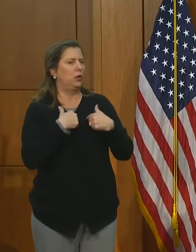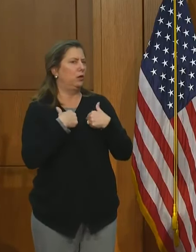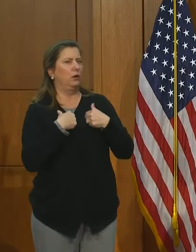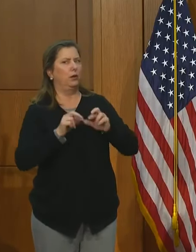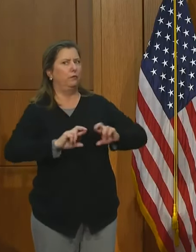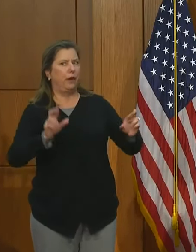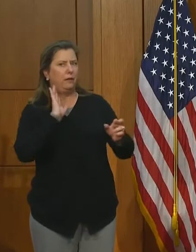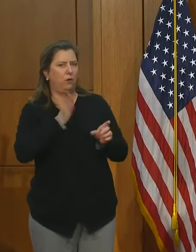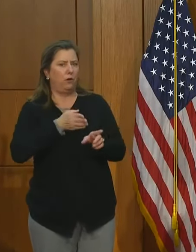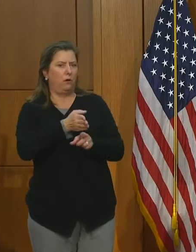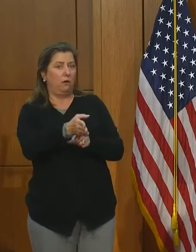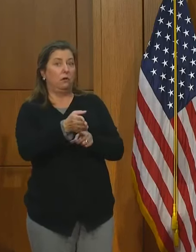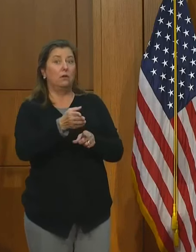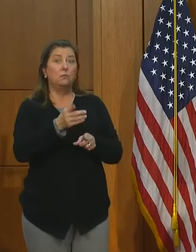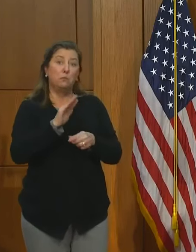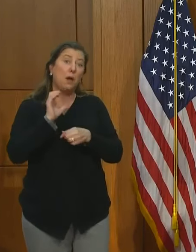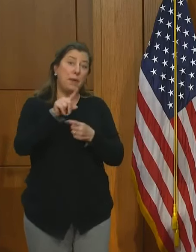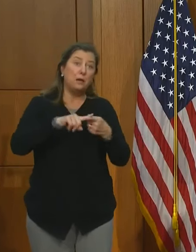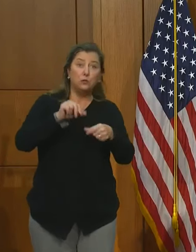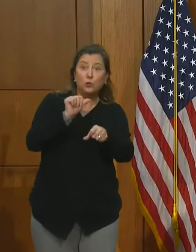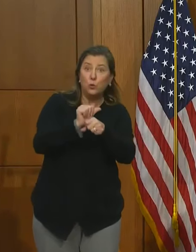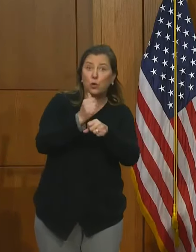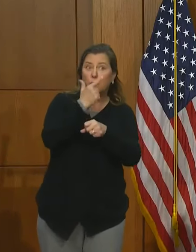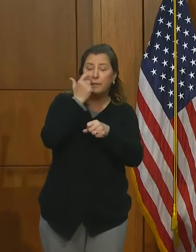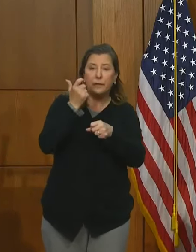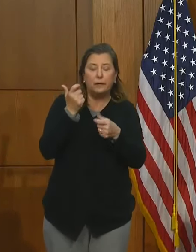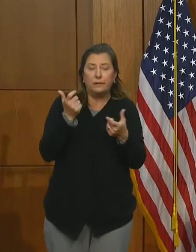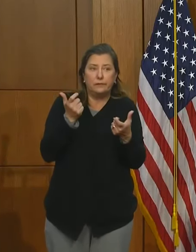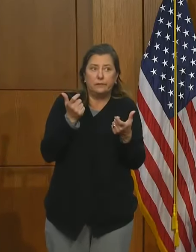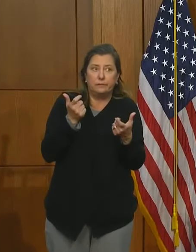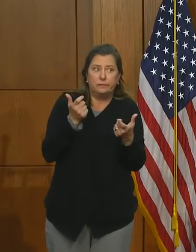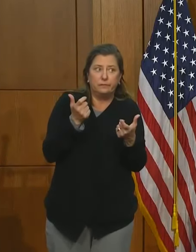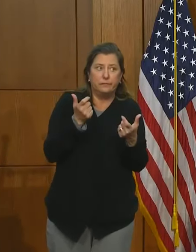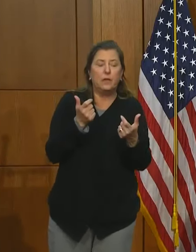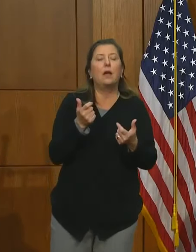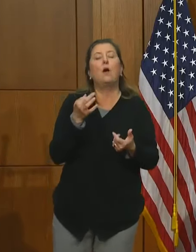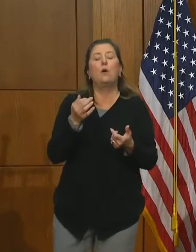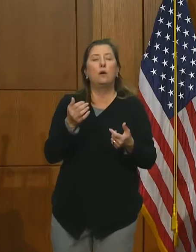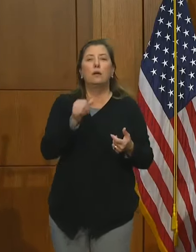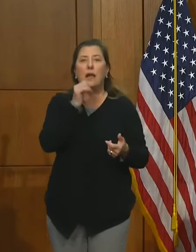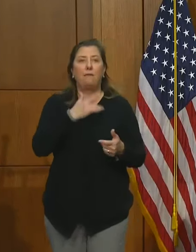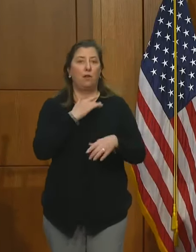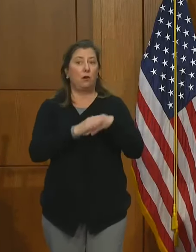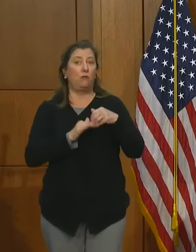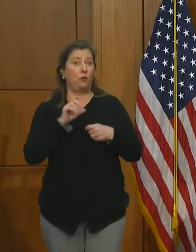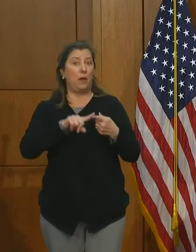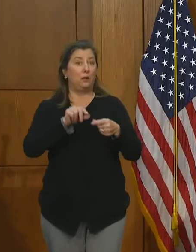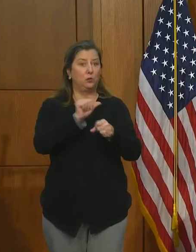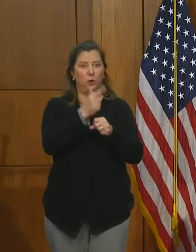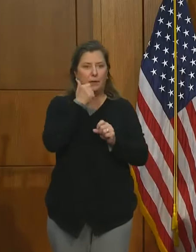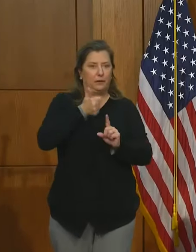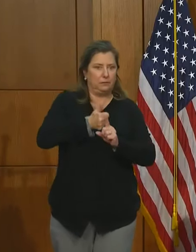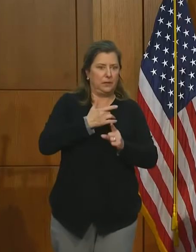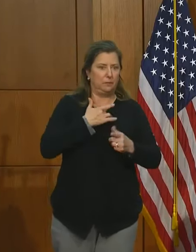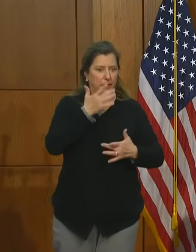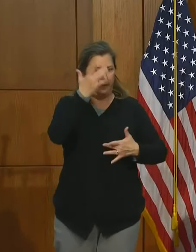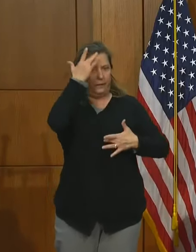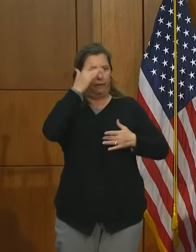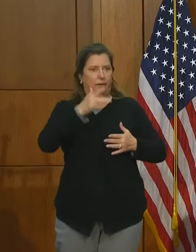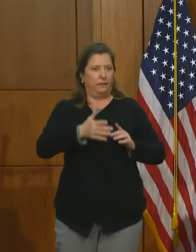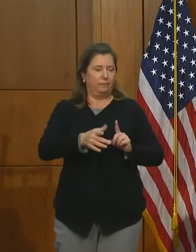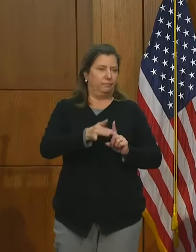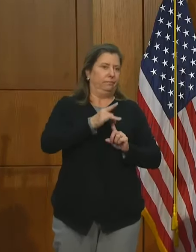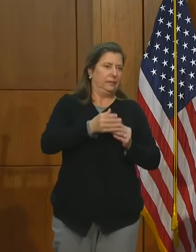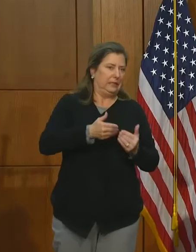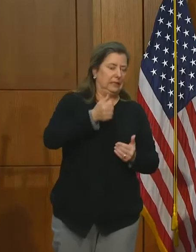their industry if they are going back to work because of immunocompromisation for themselves or their family members. Any updates on avenues for